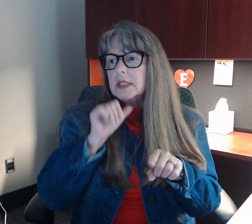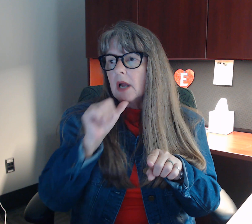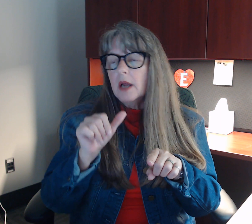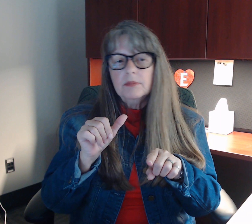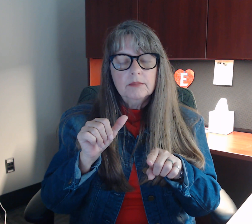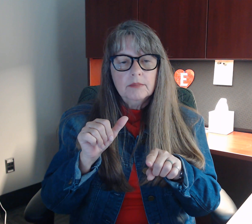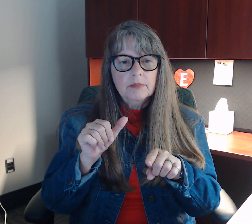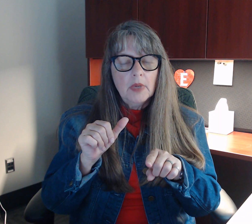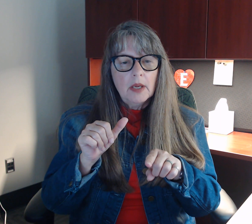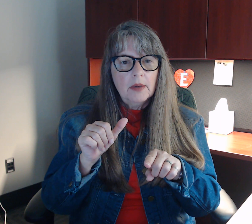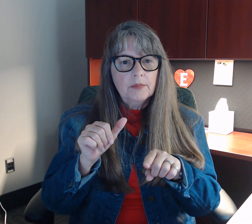not,